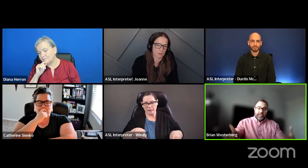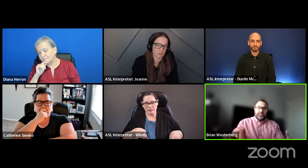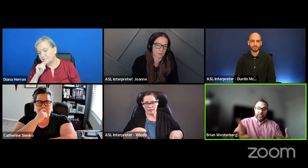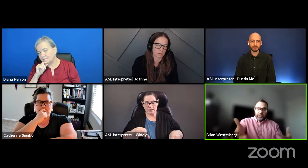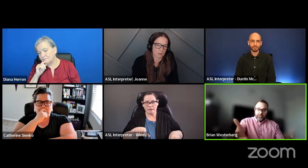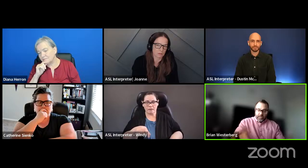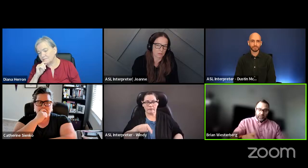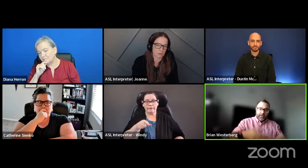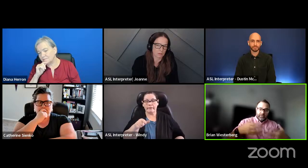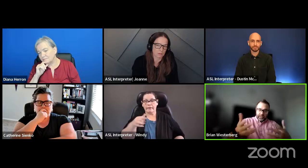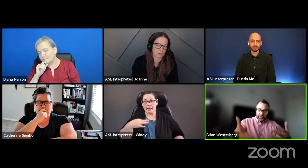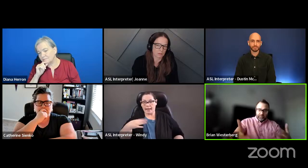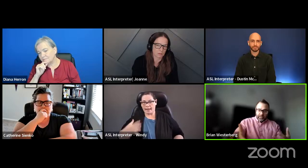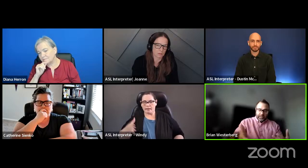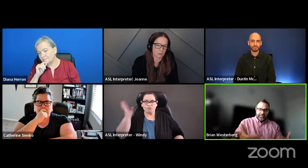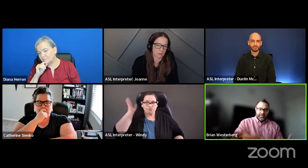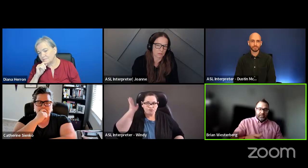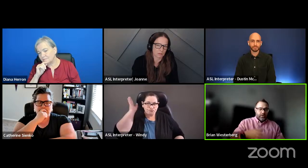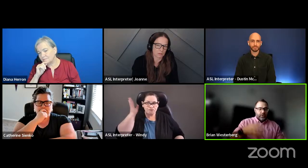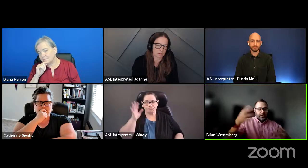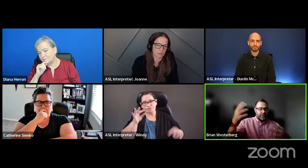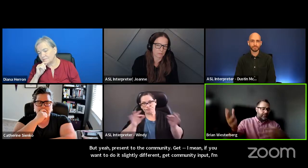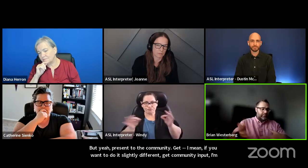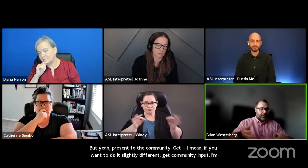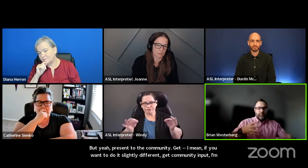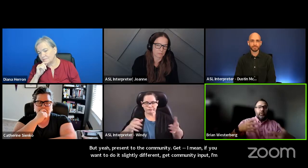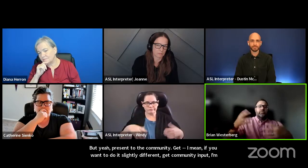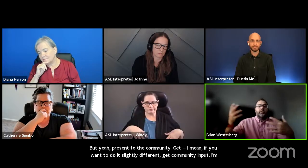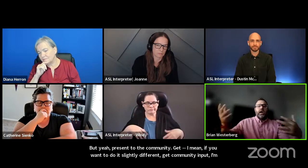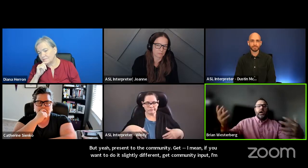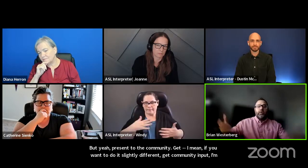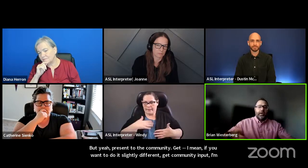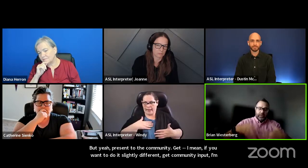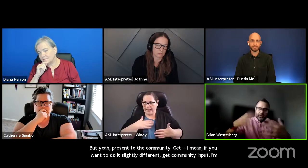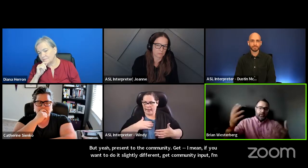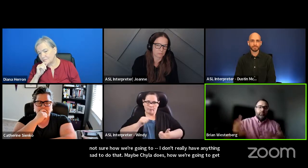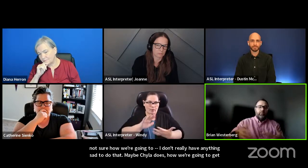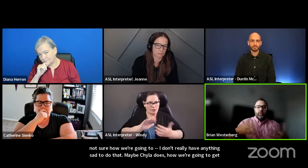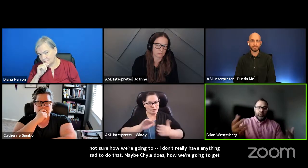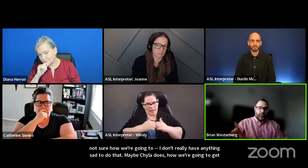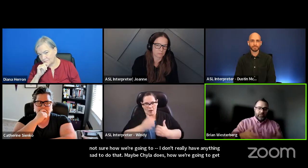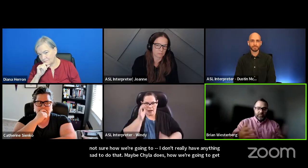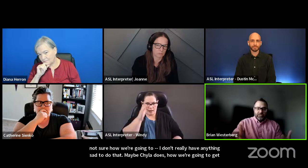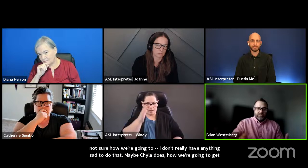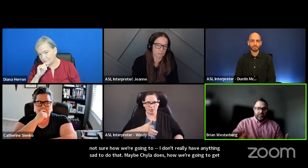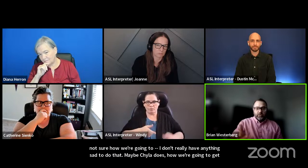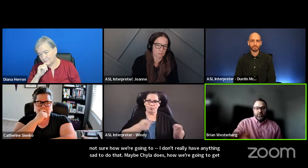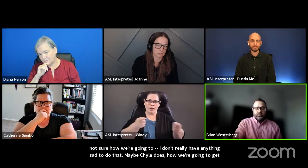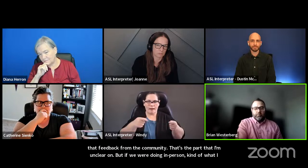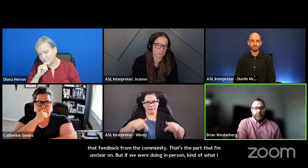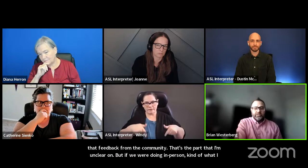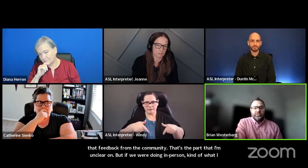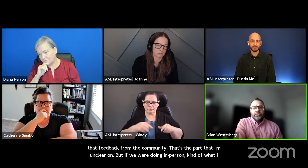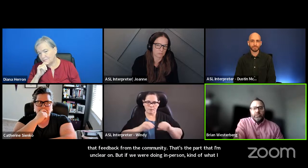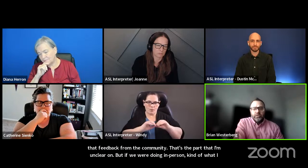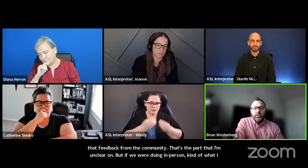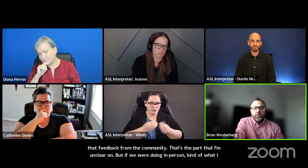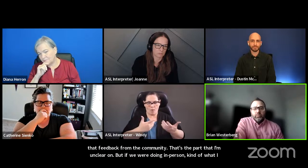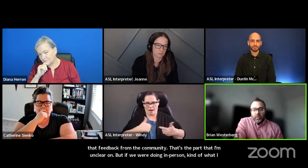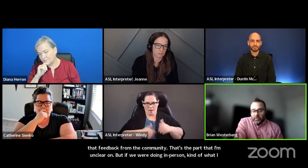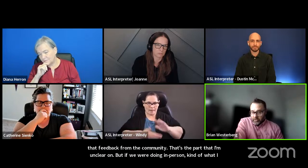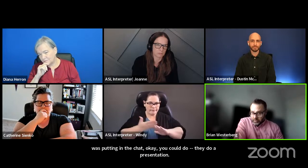do a presentation, talk about like they said, like, oh, here's my approach for how I would run the organization or run a business